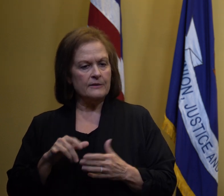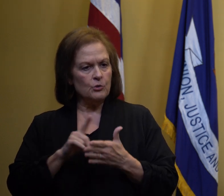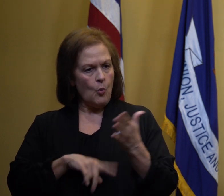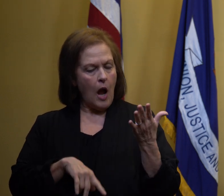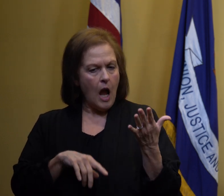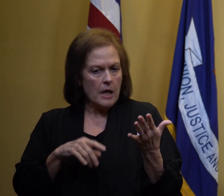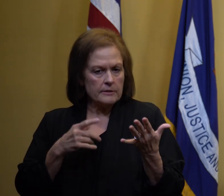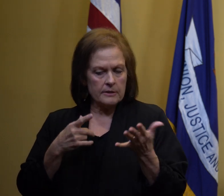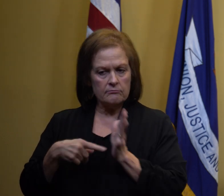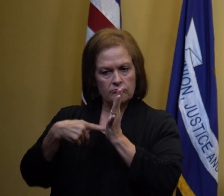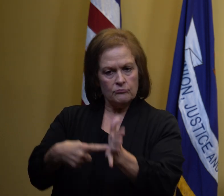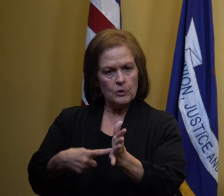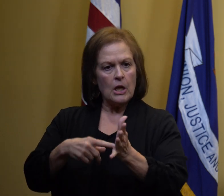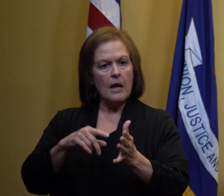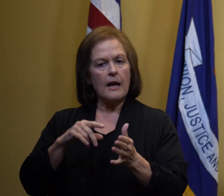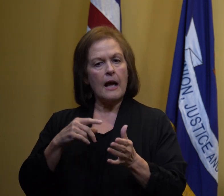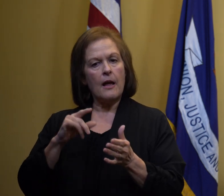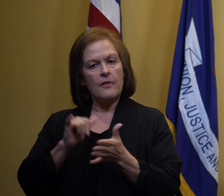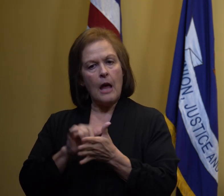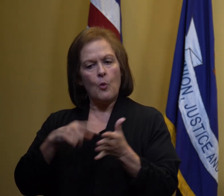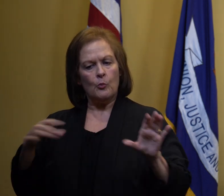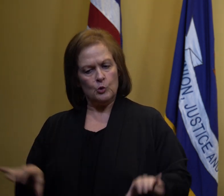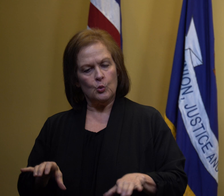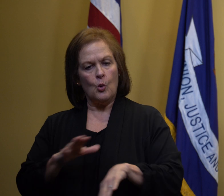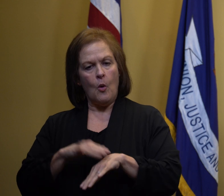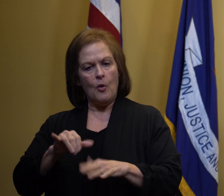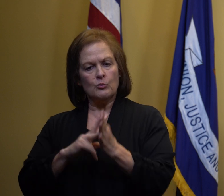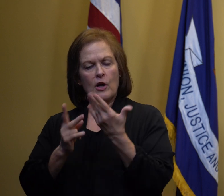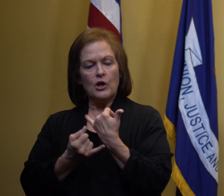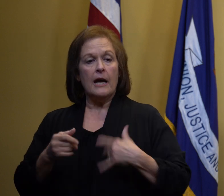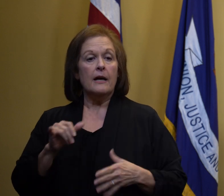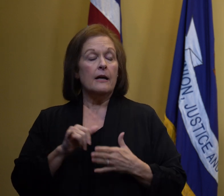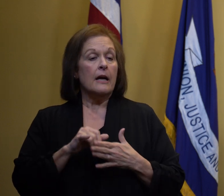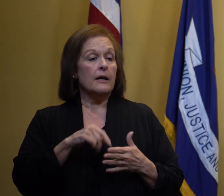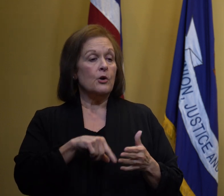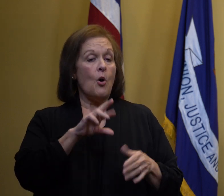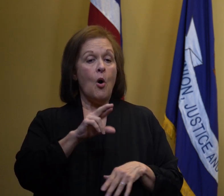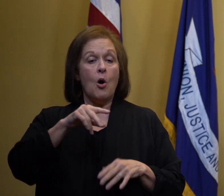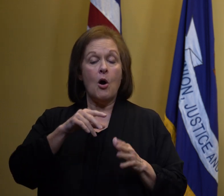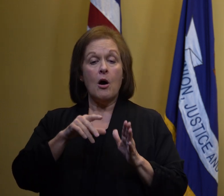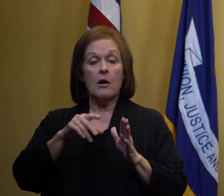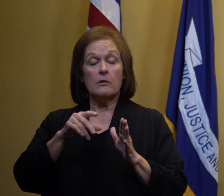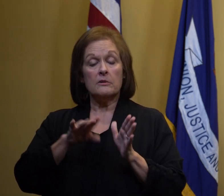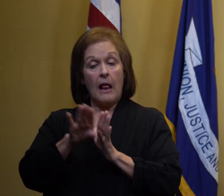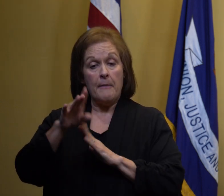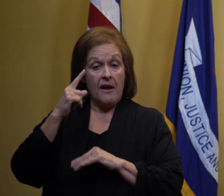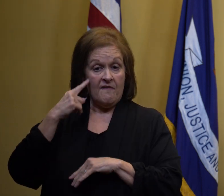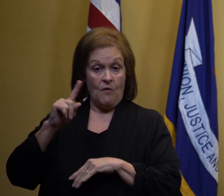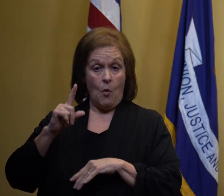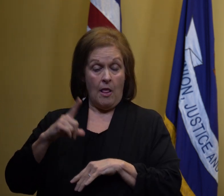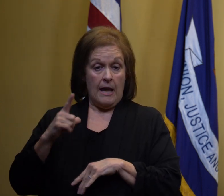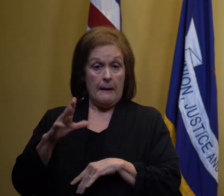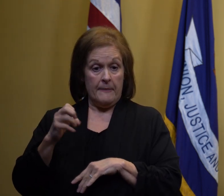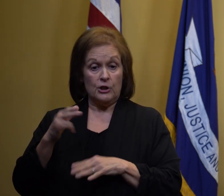transformative but also catalytic projects mean. In June, we announced that the RFQ for the development of Lincoln Beach, its